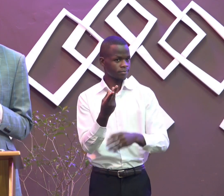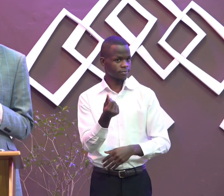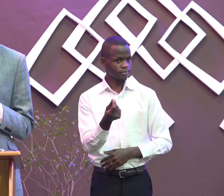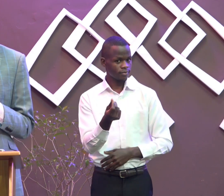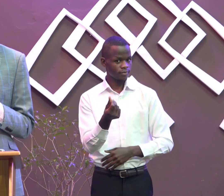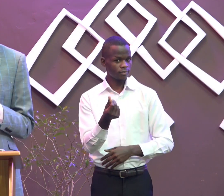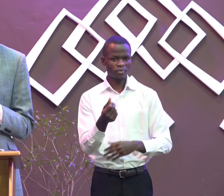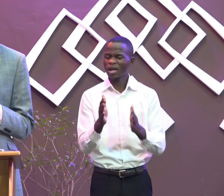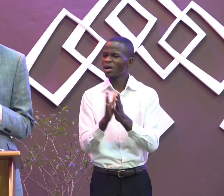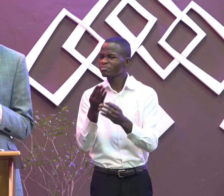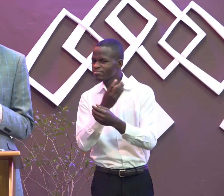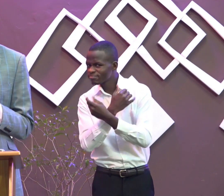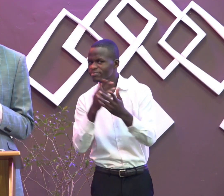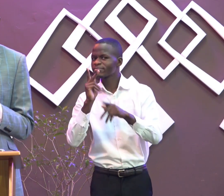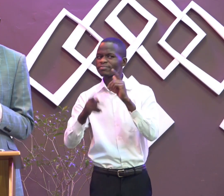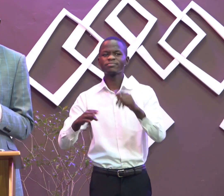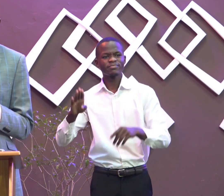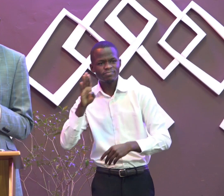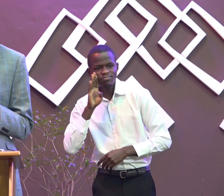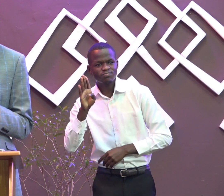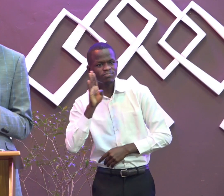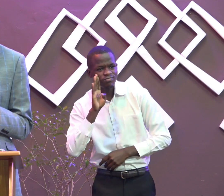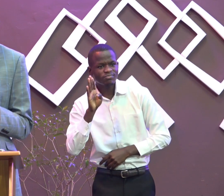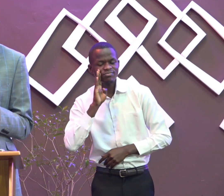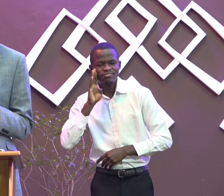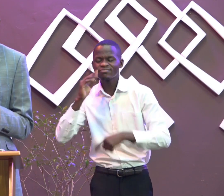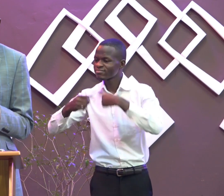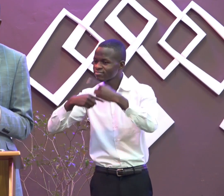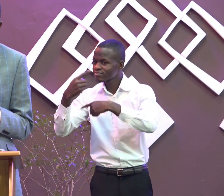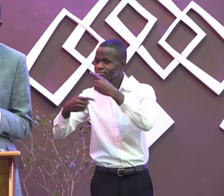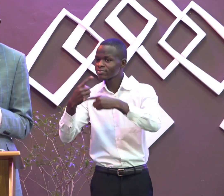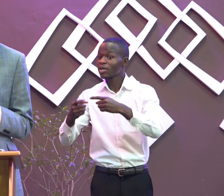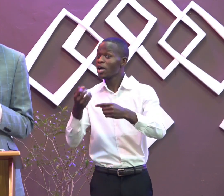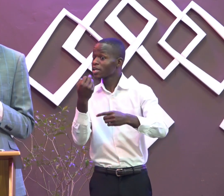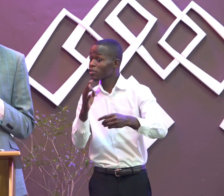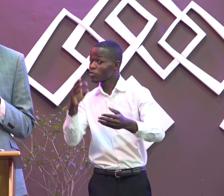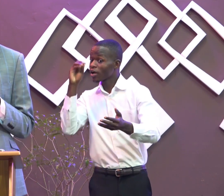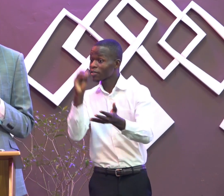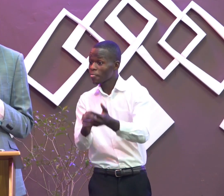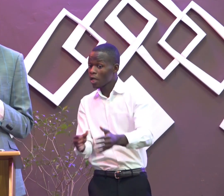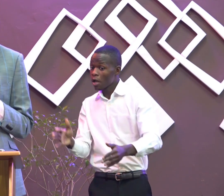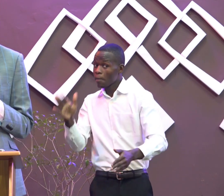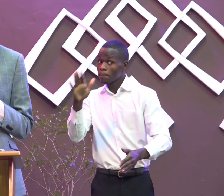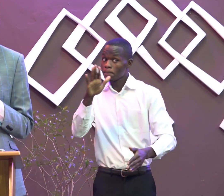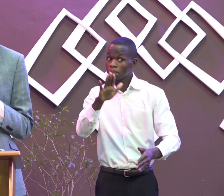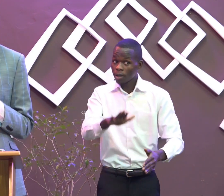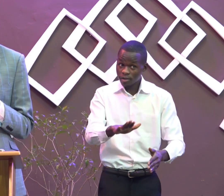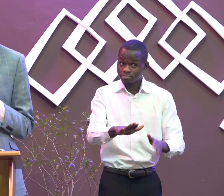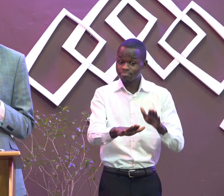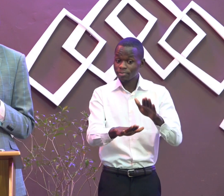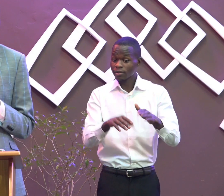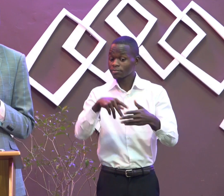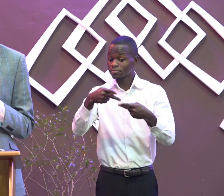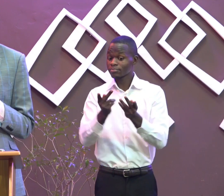money. Abongera ne bongera ne bamugandi kasitabalinya we kigere ngawo wagenze. And the people continue to tell